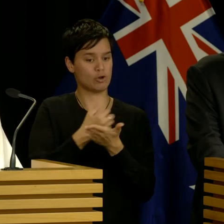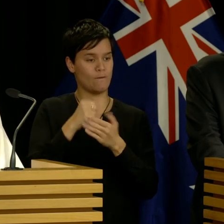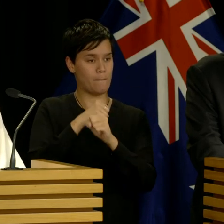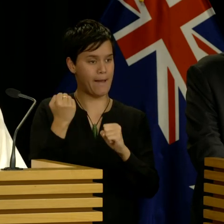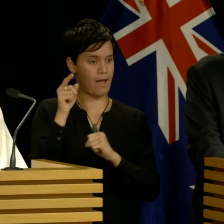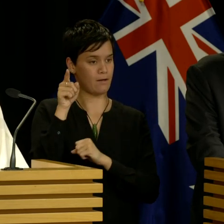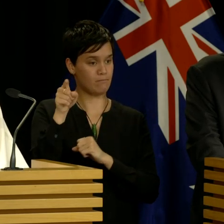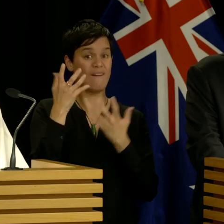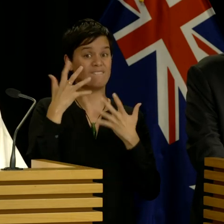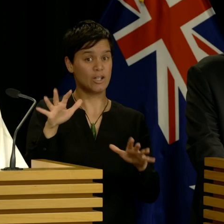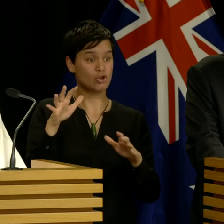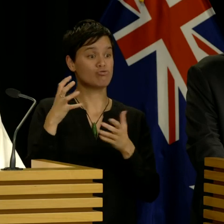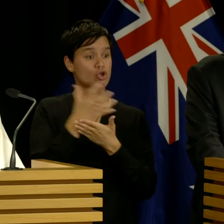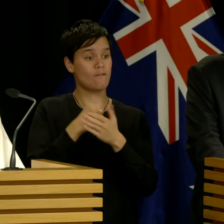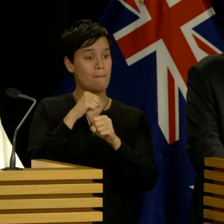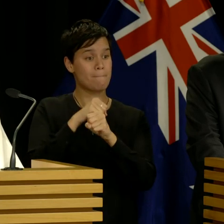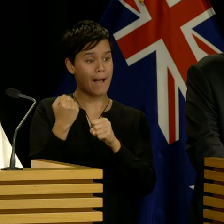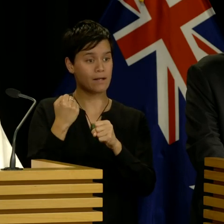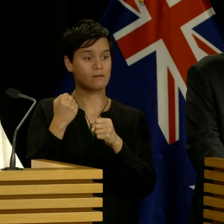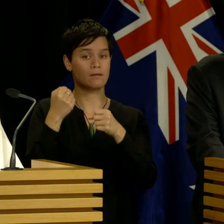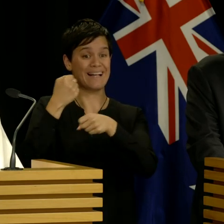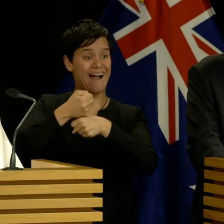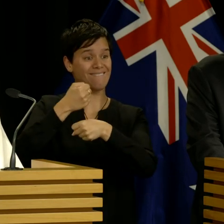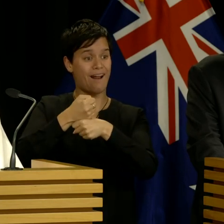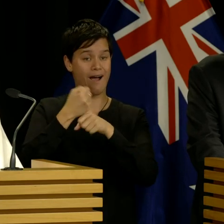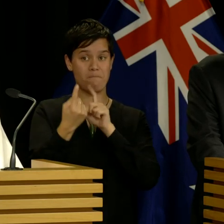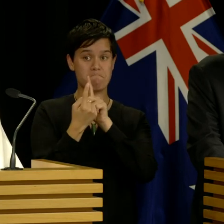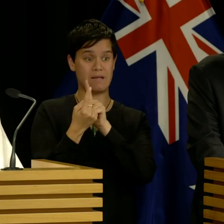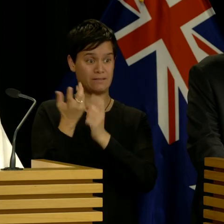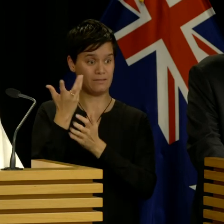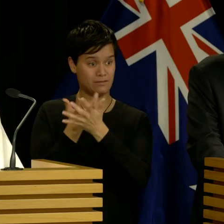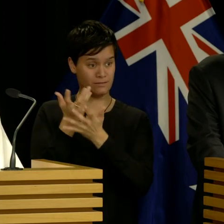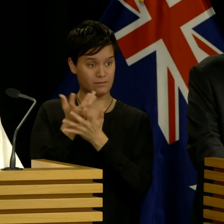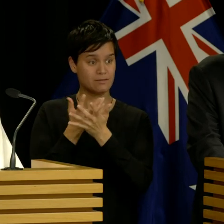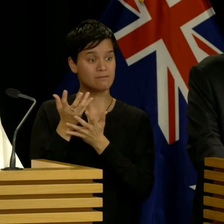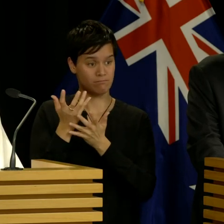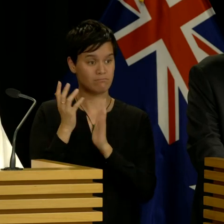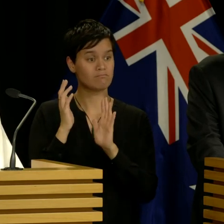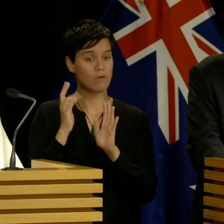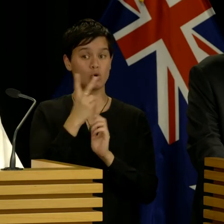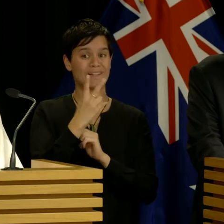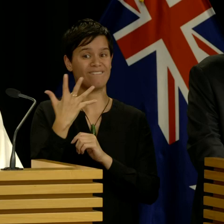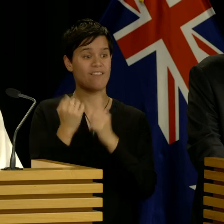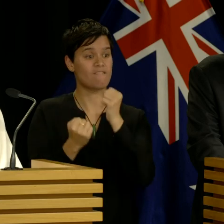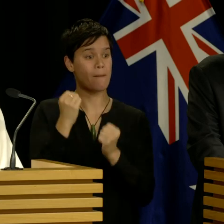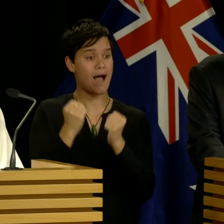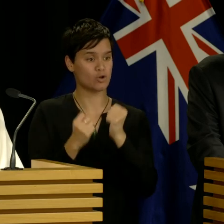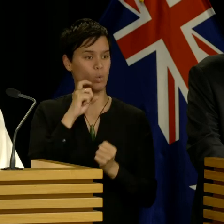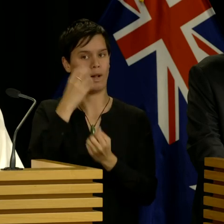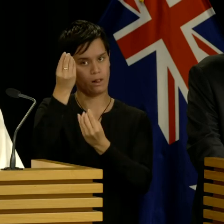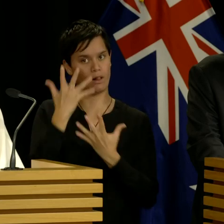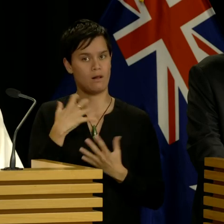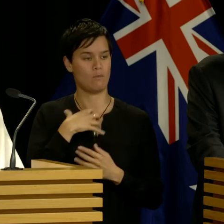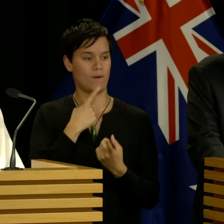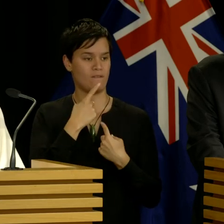Bank Governor to discuss the macroeconomic situation, and I look forward to what he has to say on the 25th of March. What did he tell you about